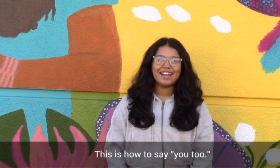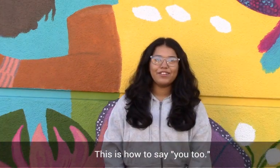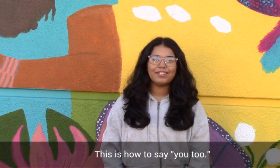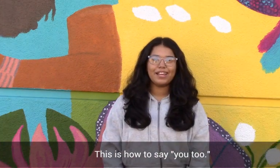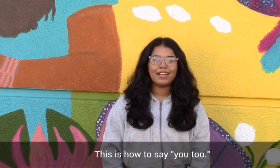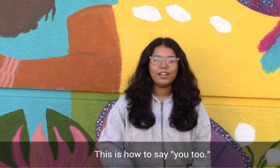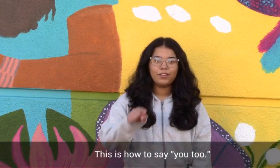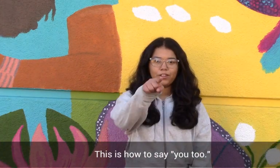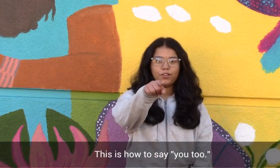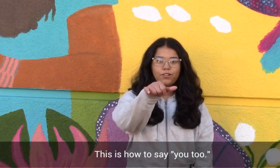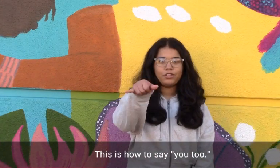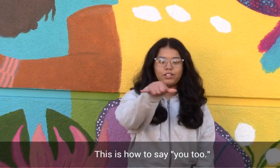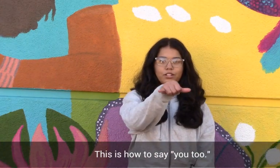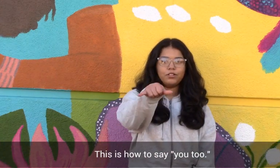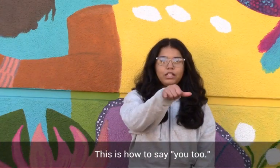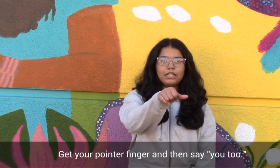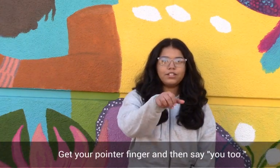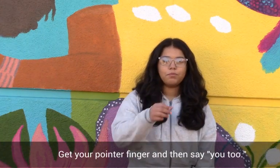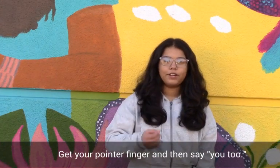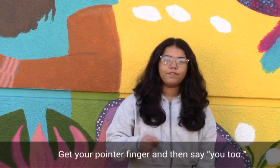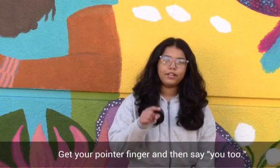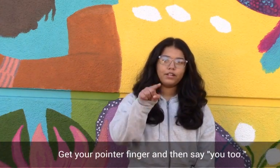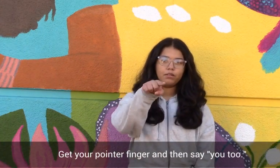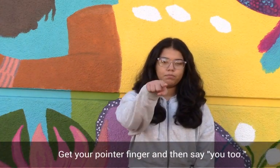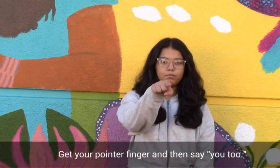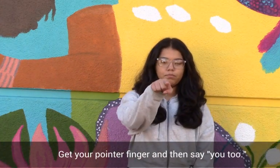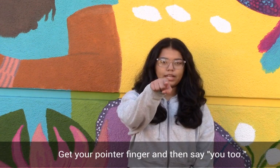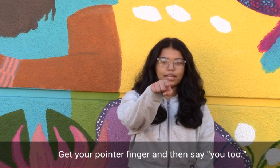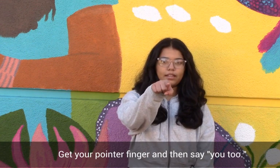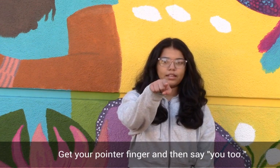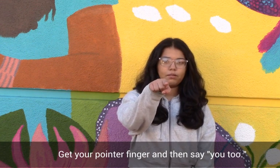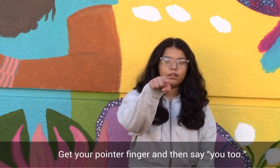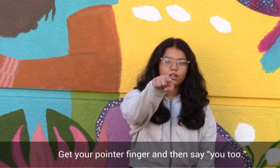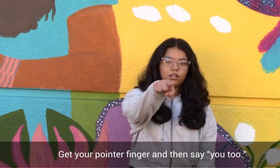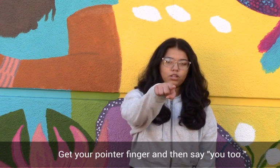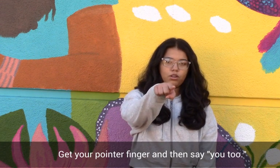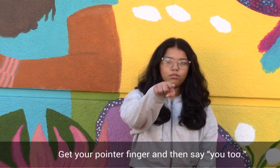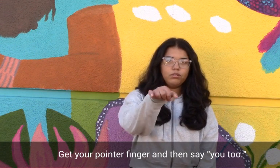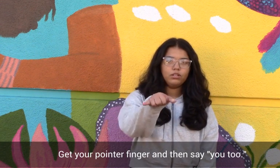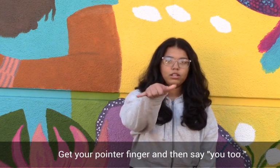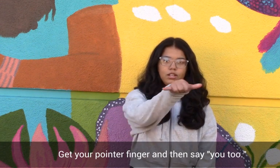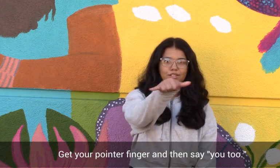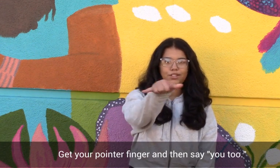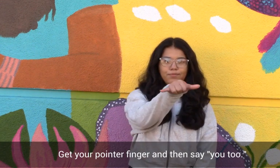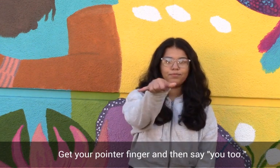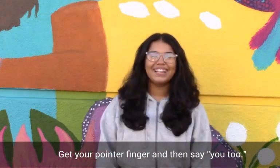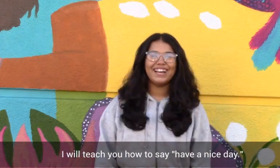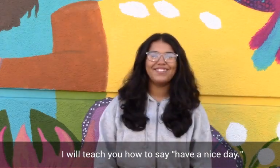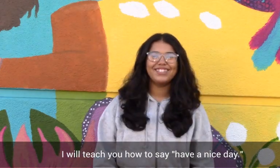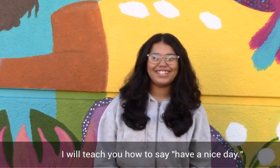to say you too. Put your pointer finger and then you too. I will teach you